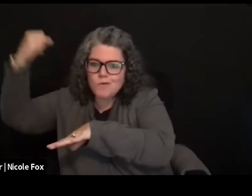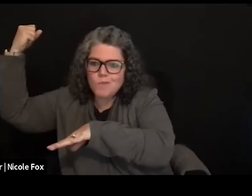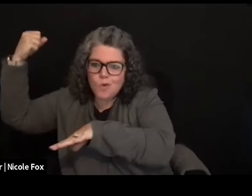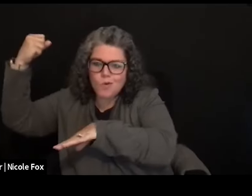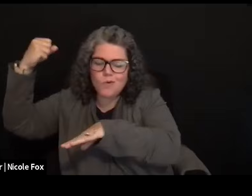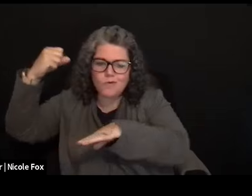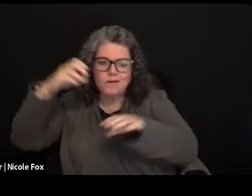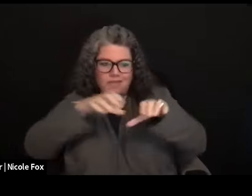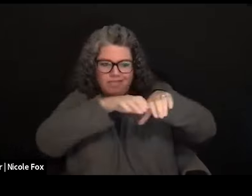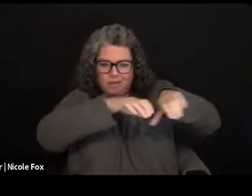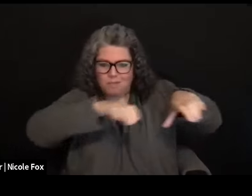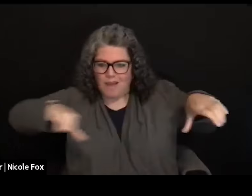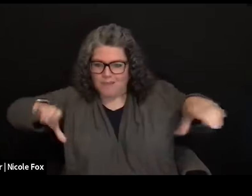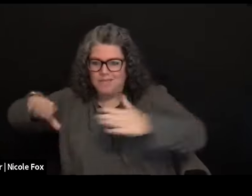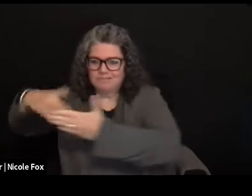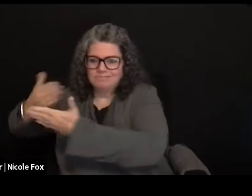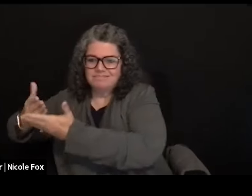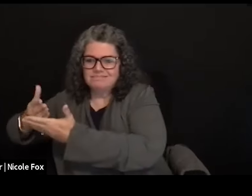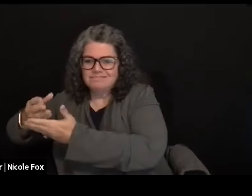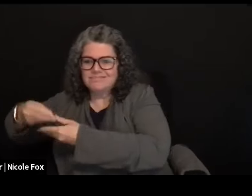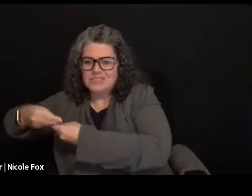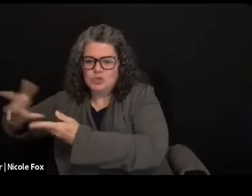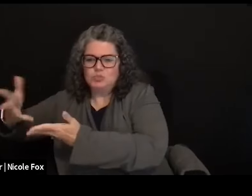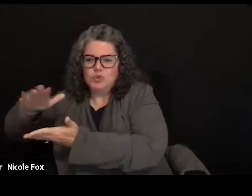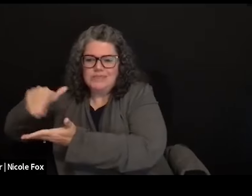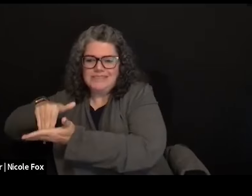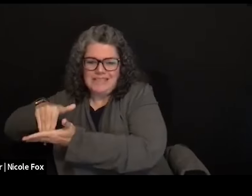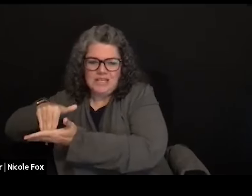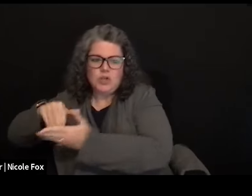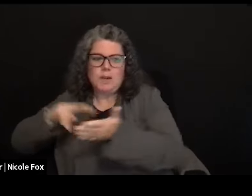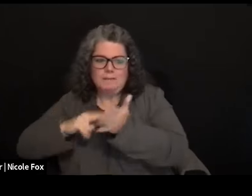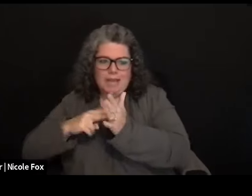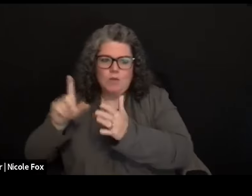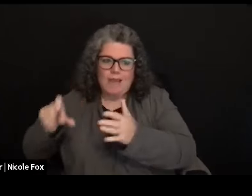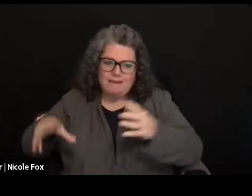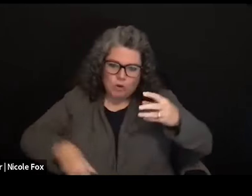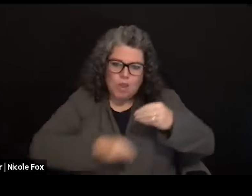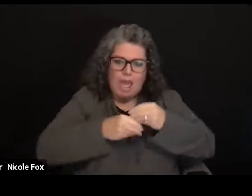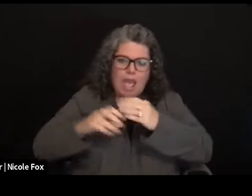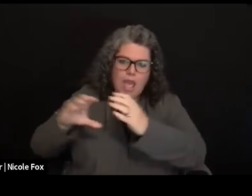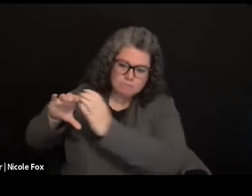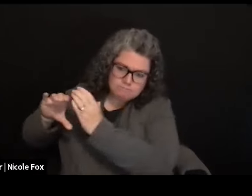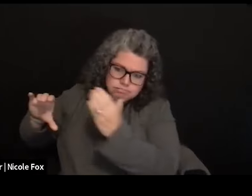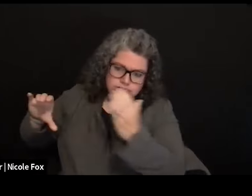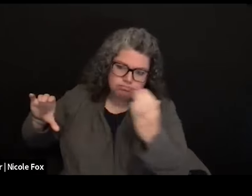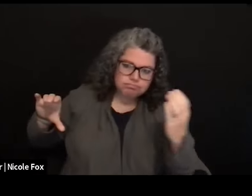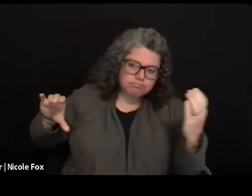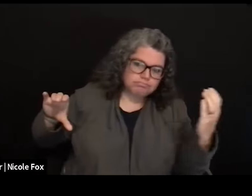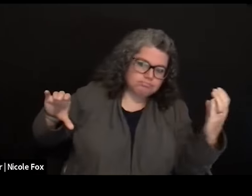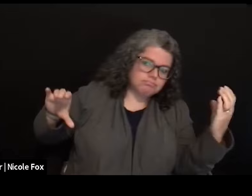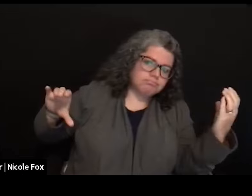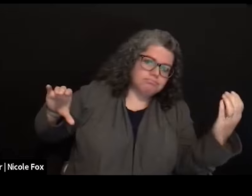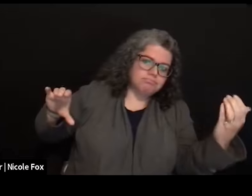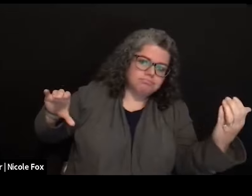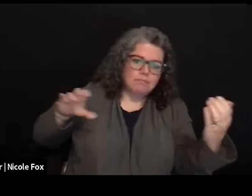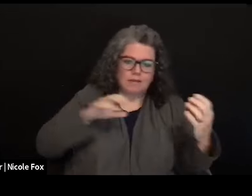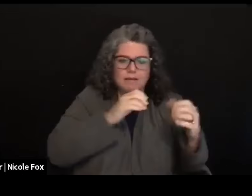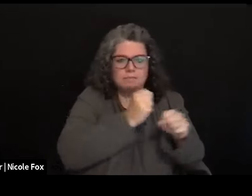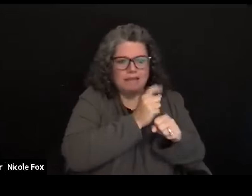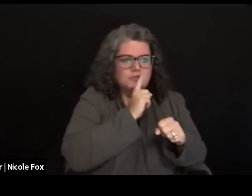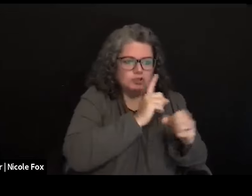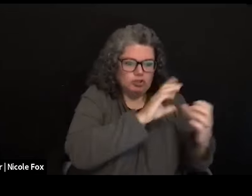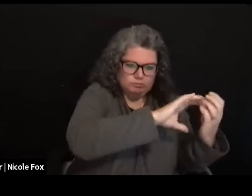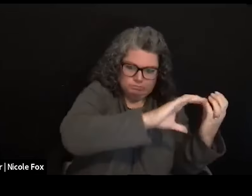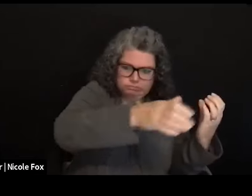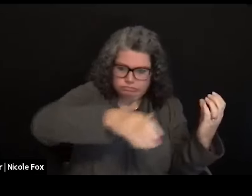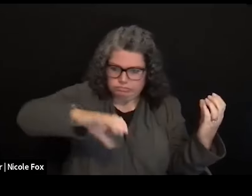center. So what that did is it makes us have to go a little bit longer or further to get that connection made. So again, that's just